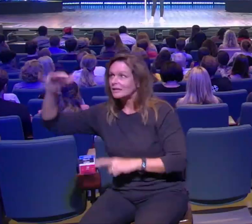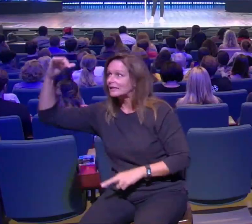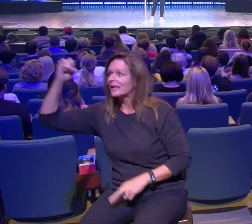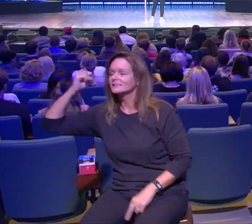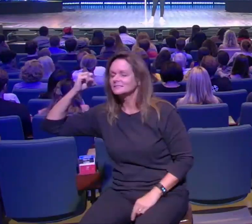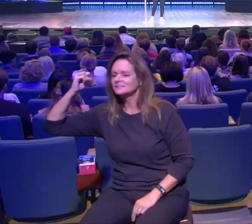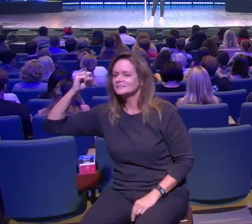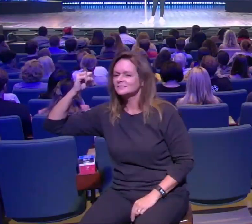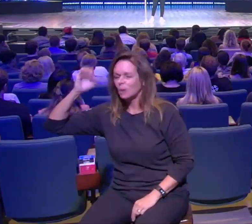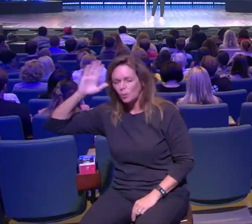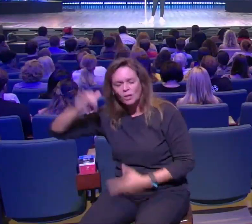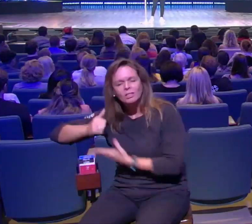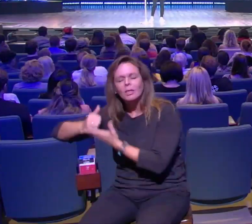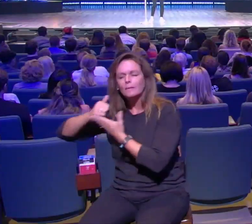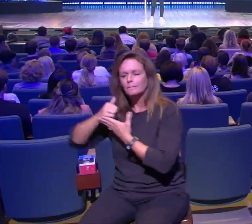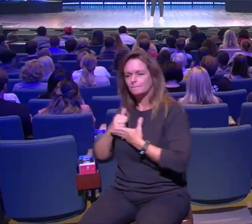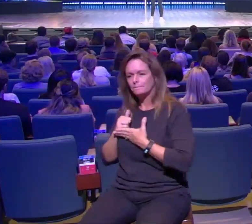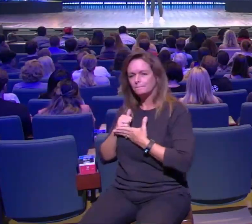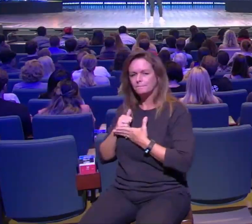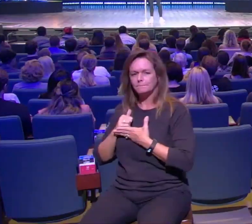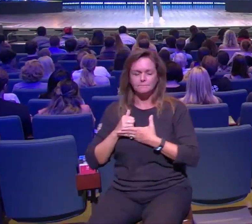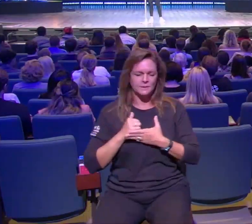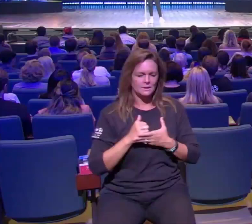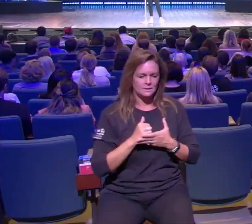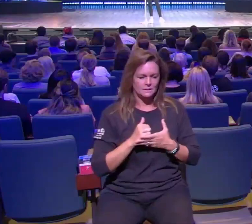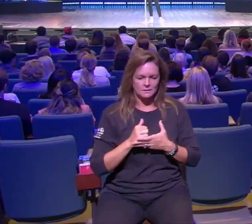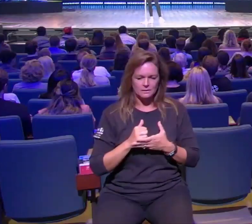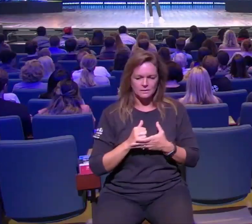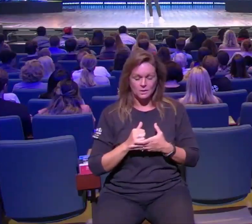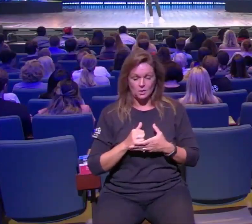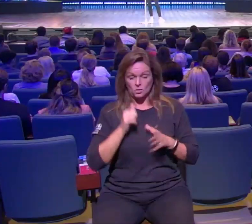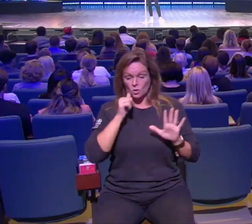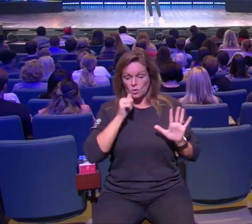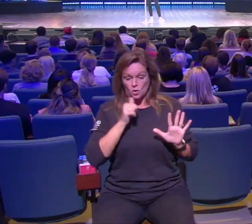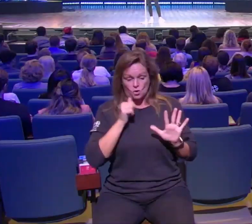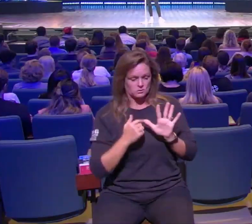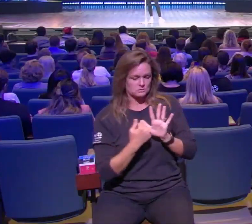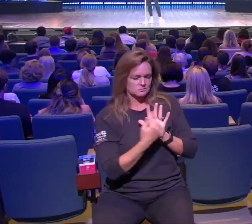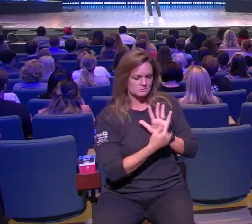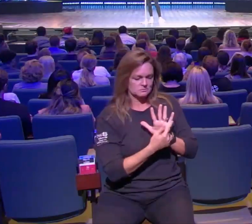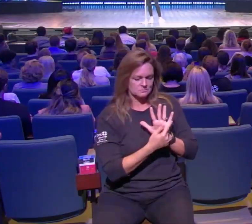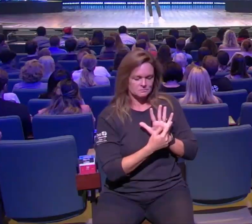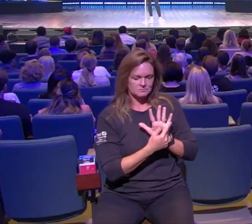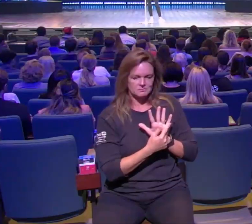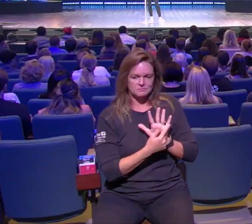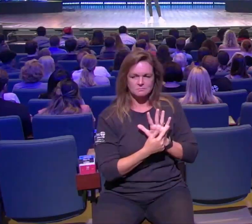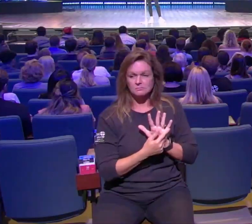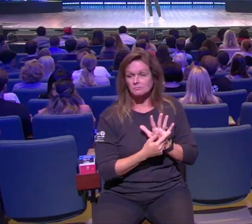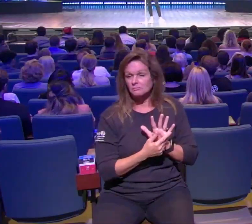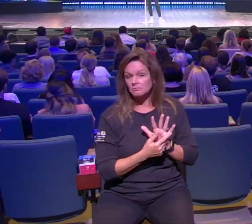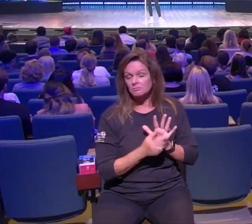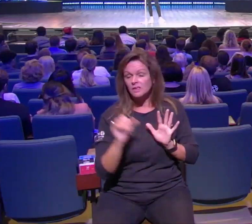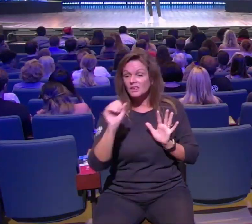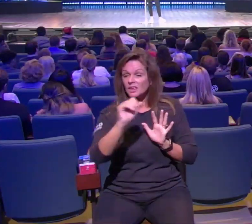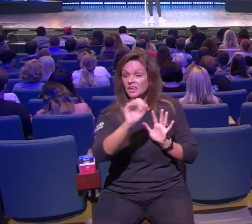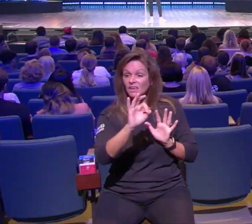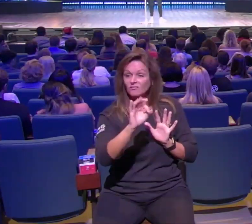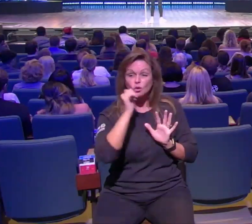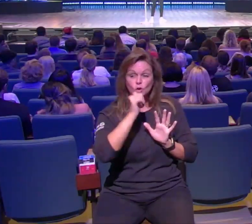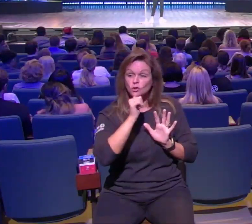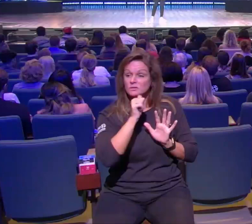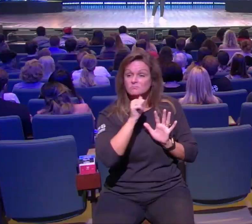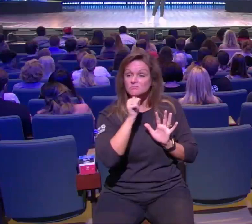God knew that it was the right time. See, this ask, so that at just the right time, I